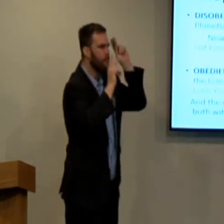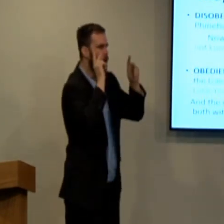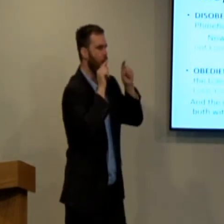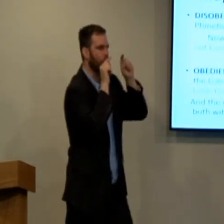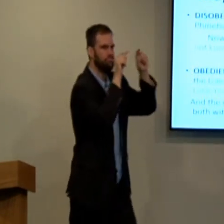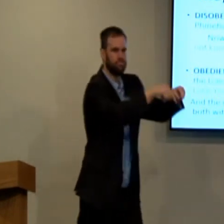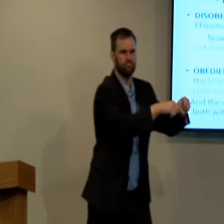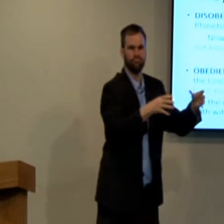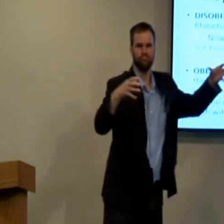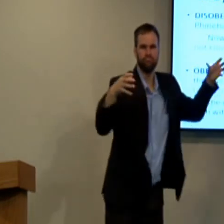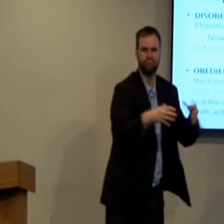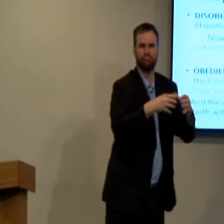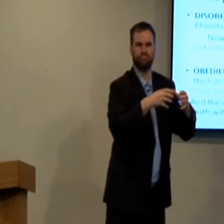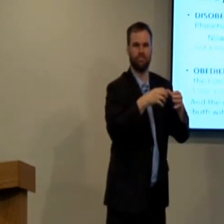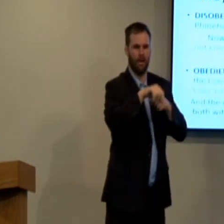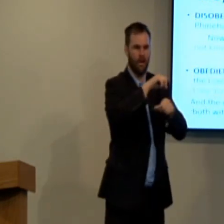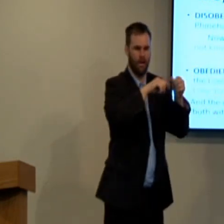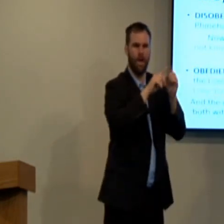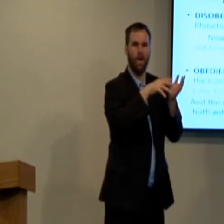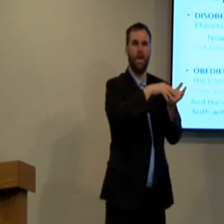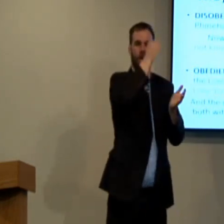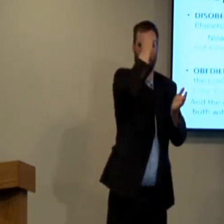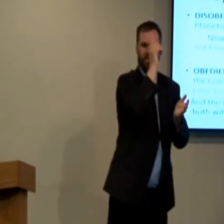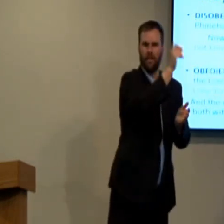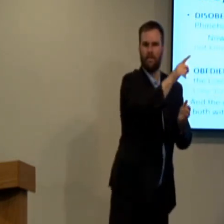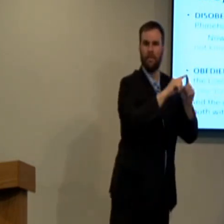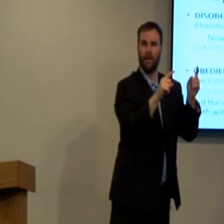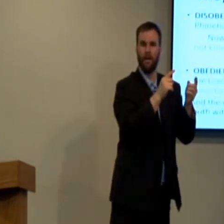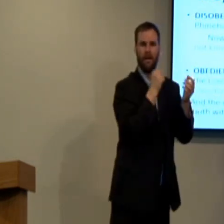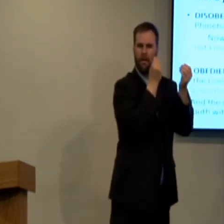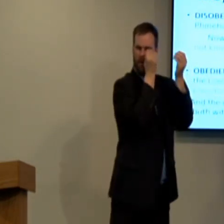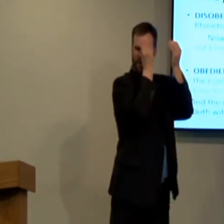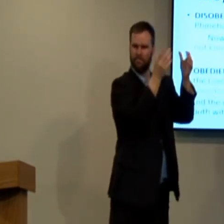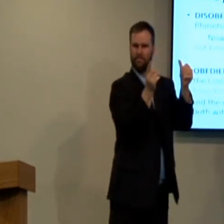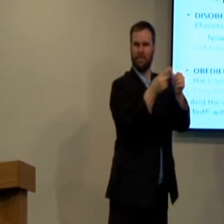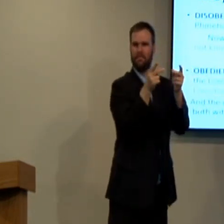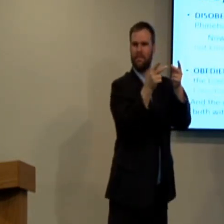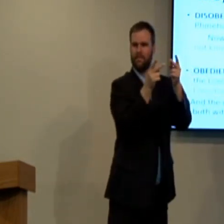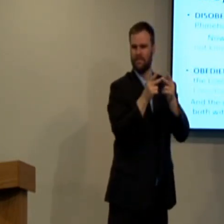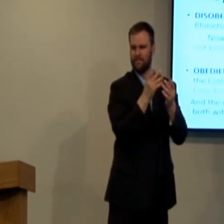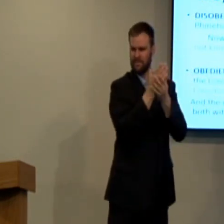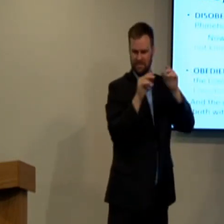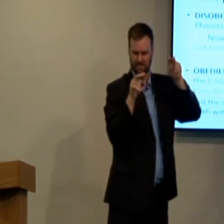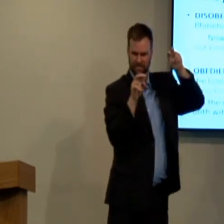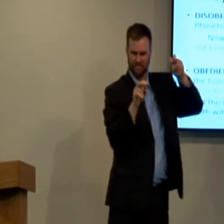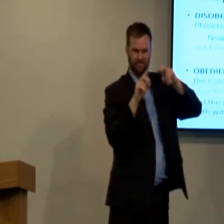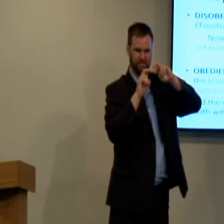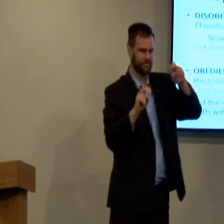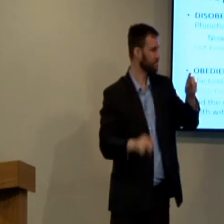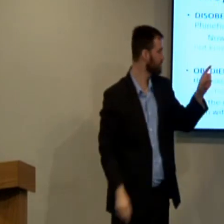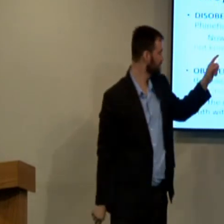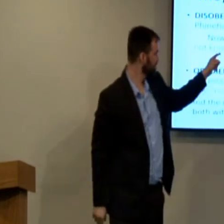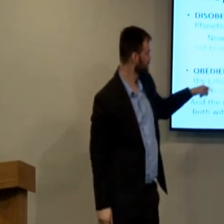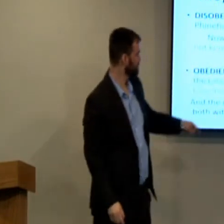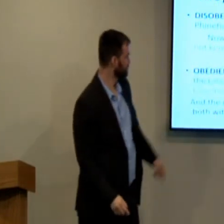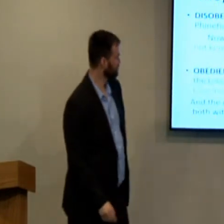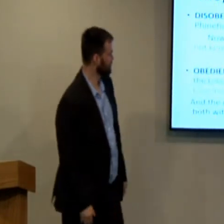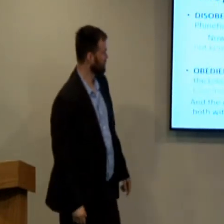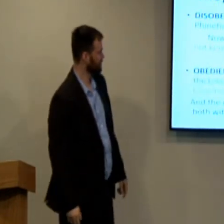And they think, oh, you know, there's good people at church, so I'm going to go there and be around those people and learn. I'm going to learn about God later. They're not really obeying God in the first place.